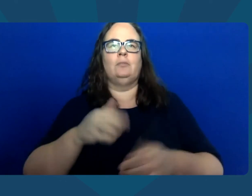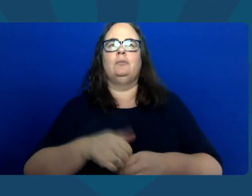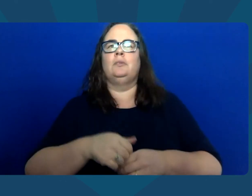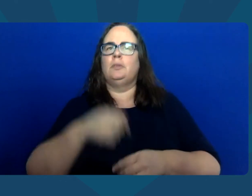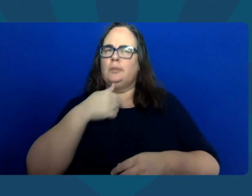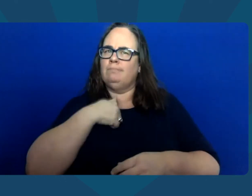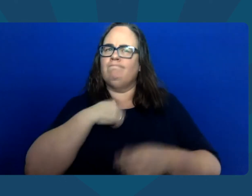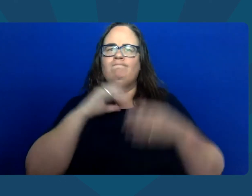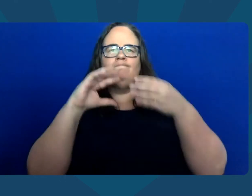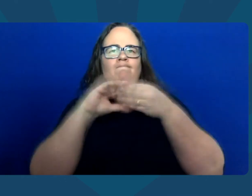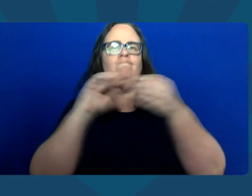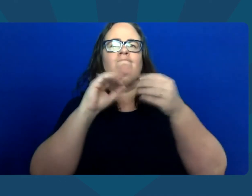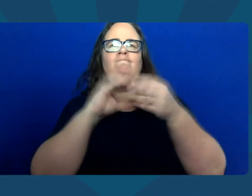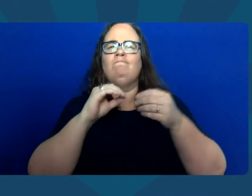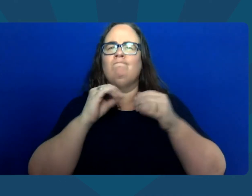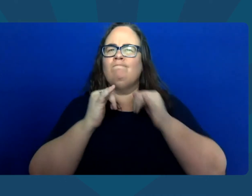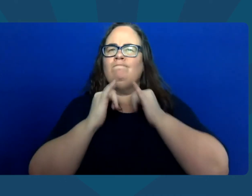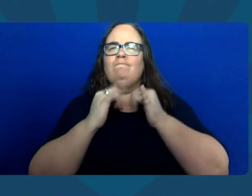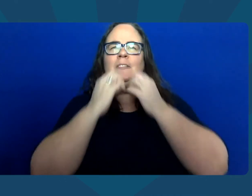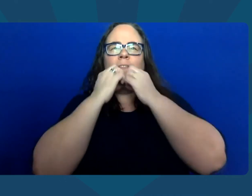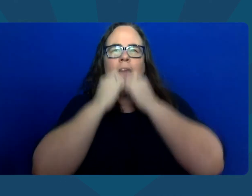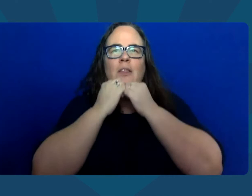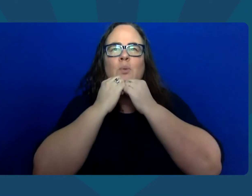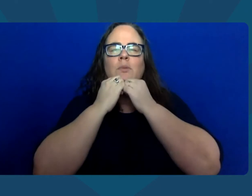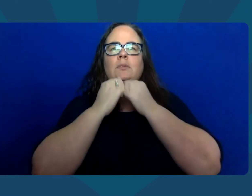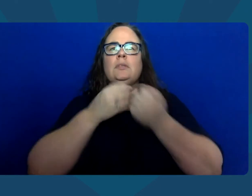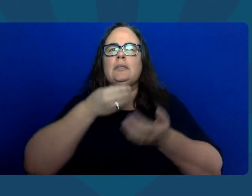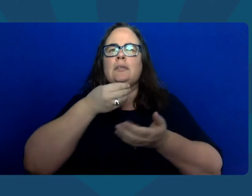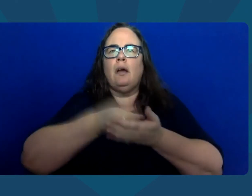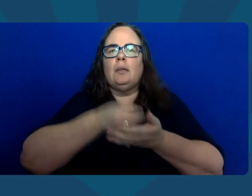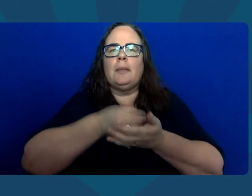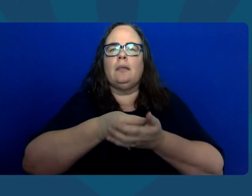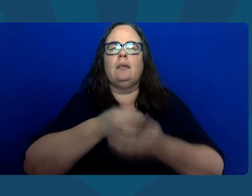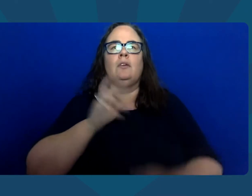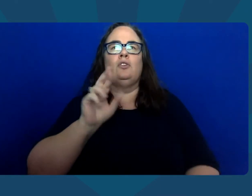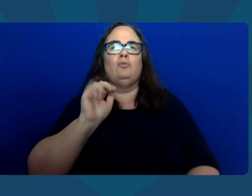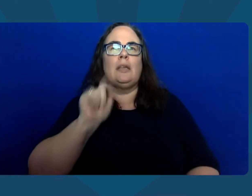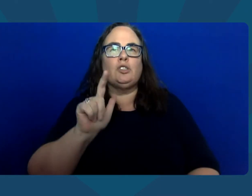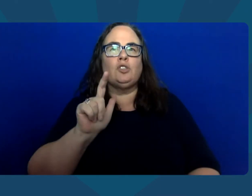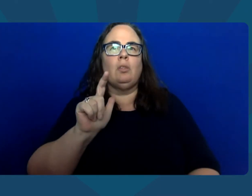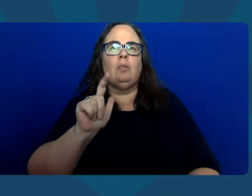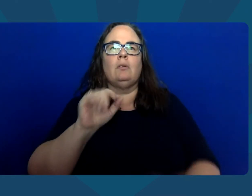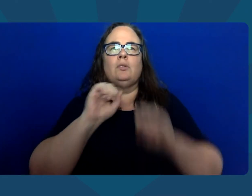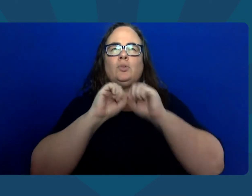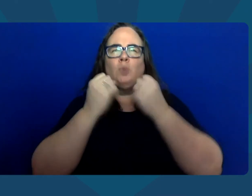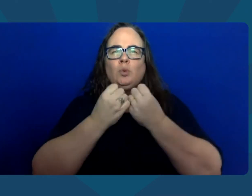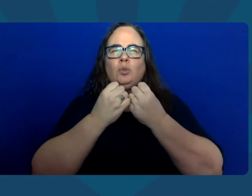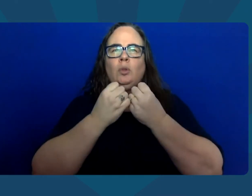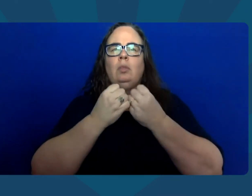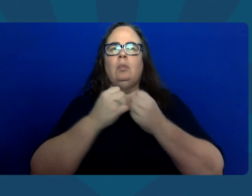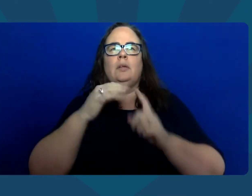state senator, where I've been a voice for our shared values of economic,